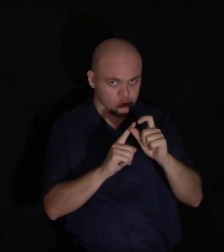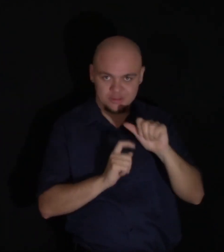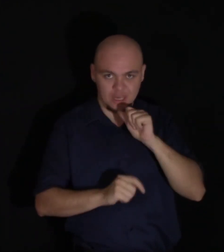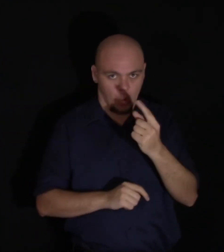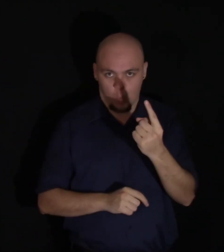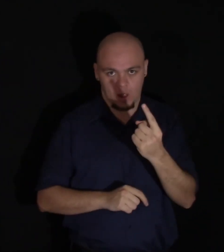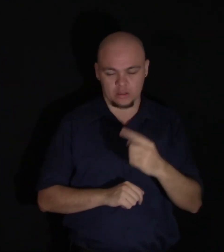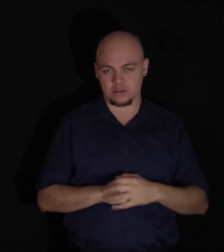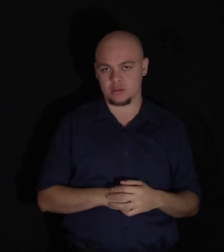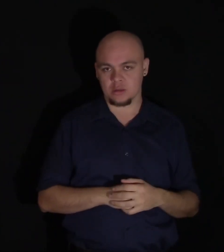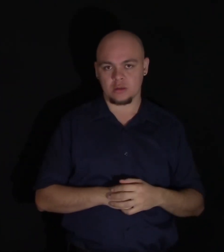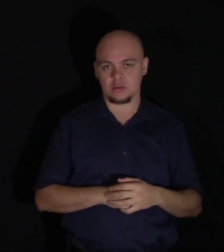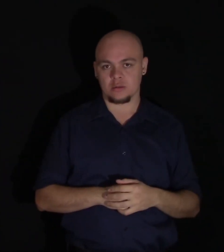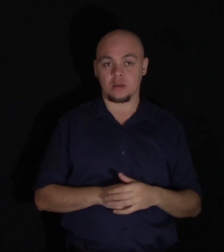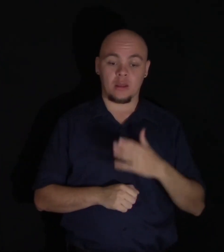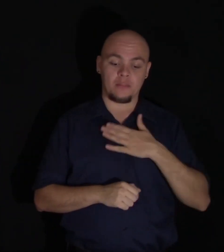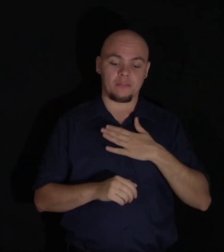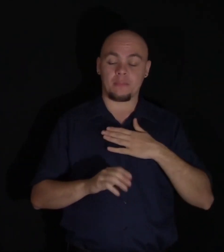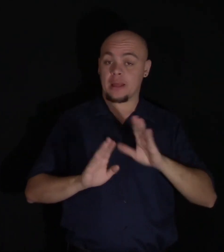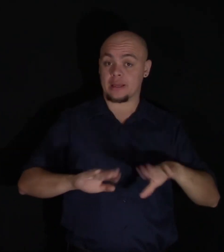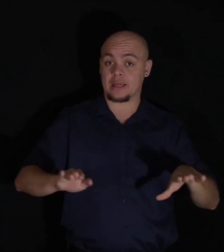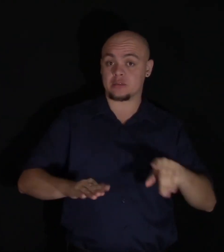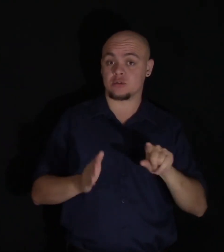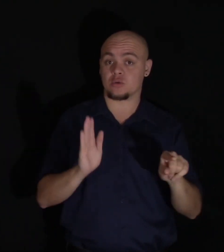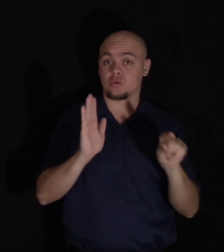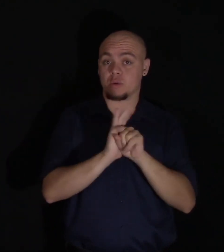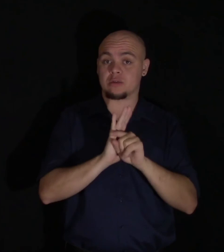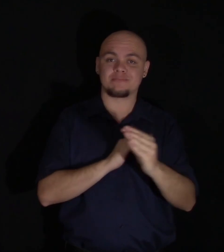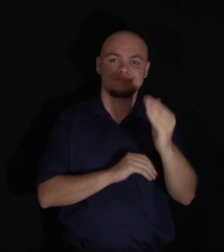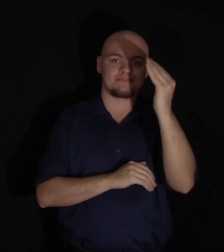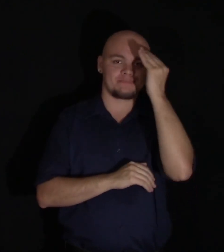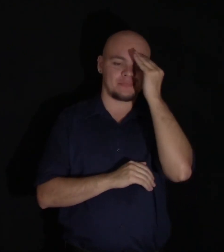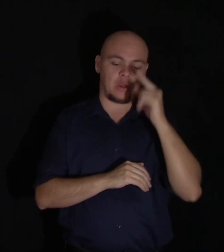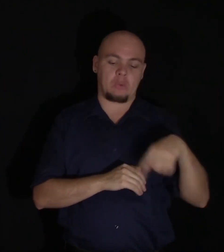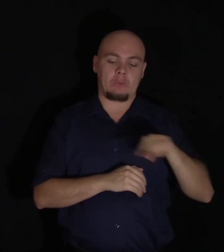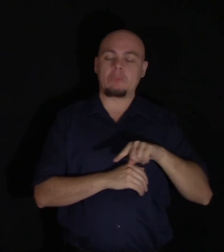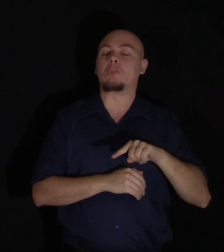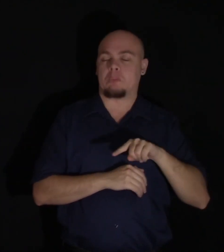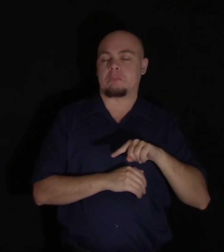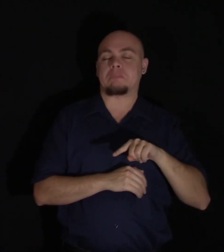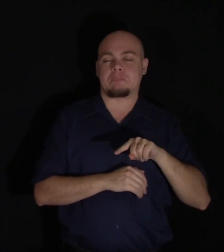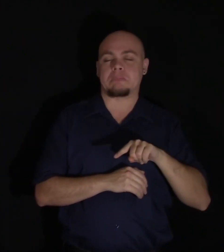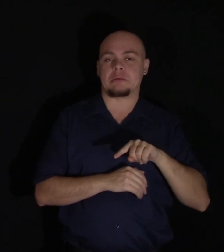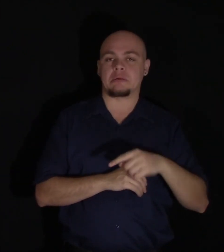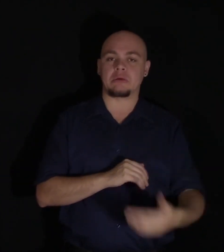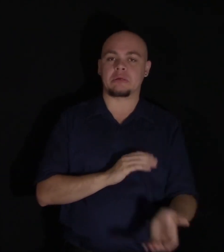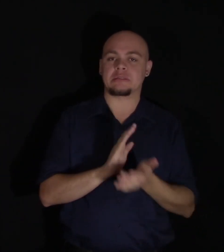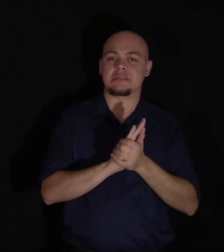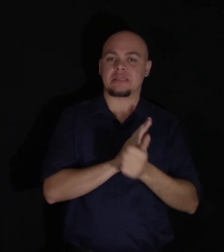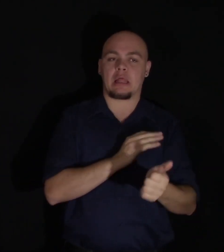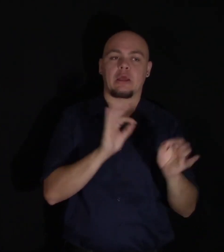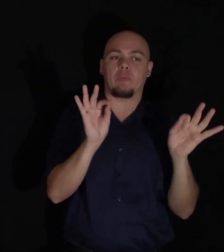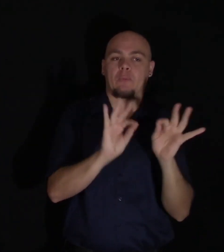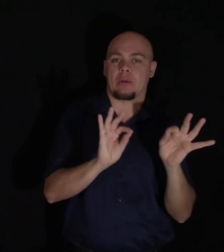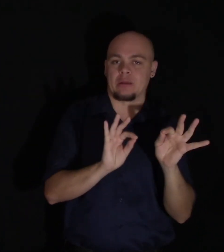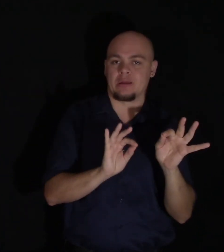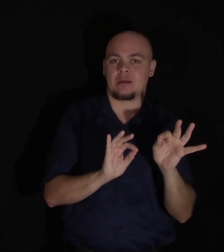And when my kids graduate from theater school, they know that talent doesn't mean anything if you're a jerk, and a lot is 2